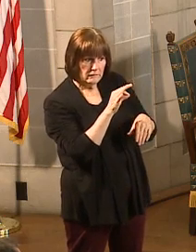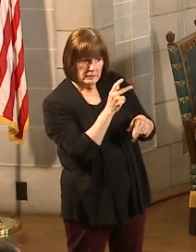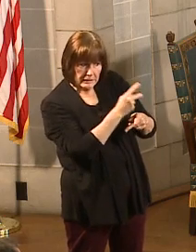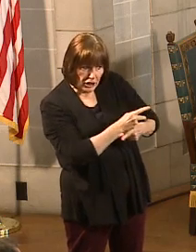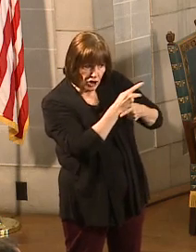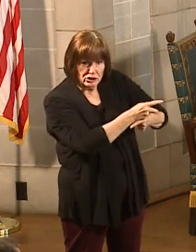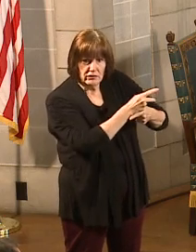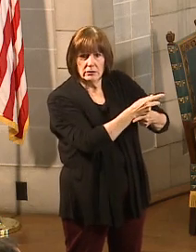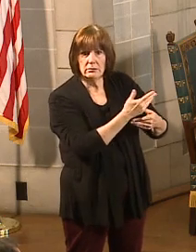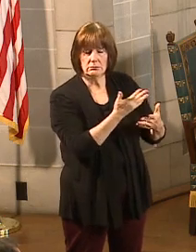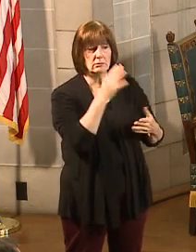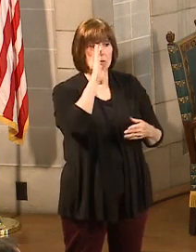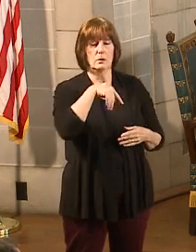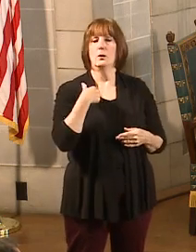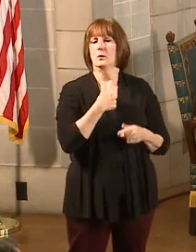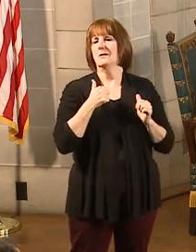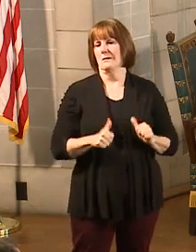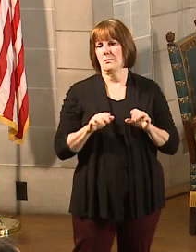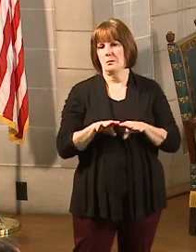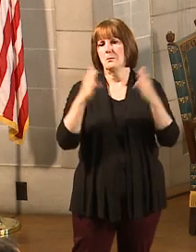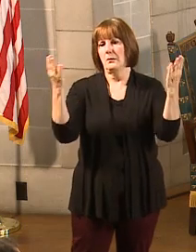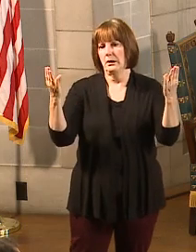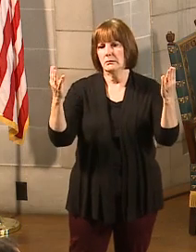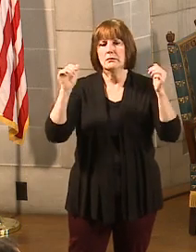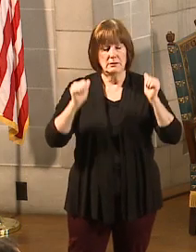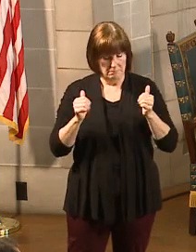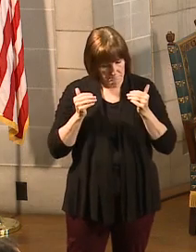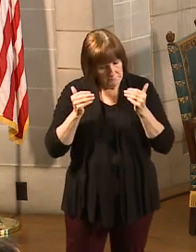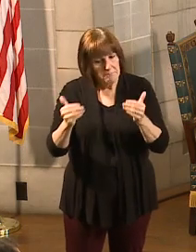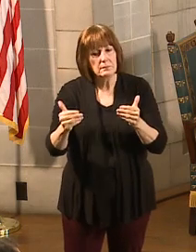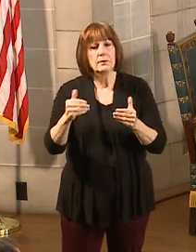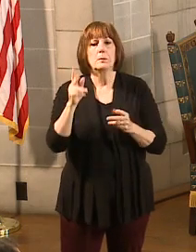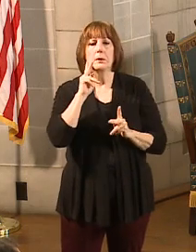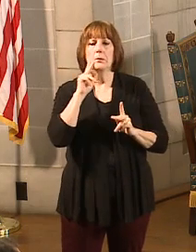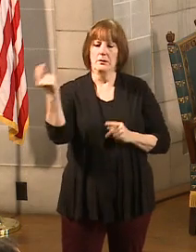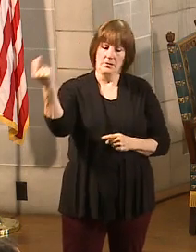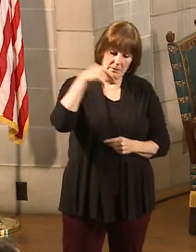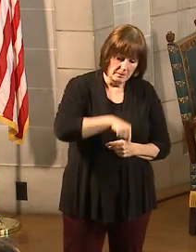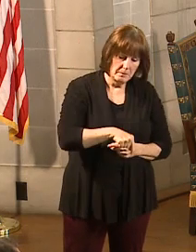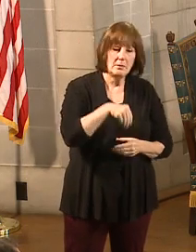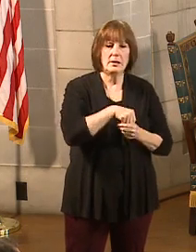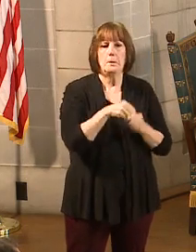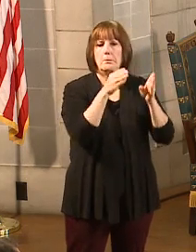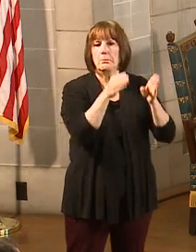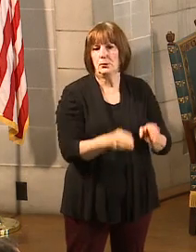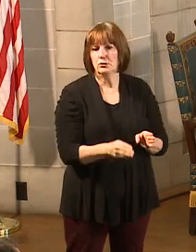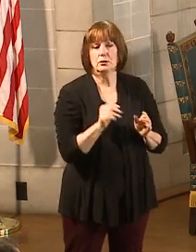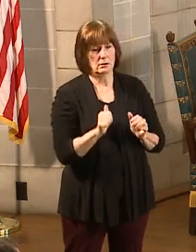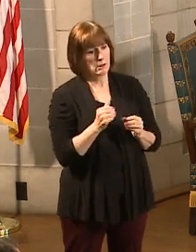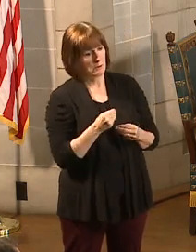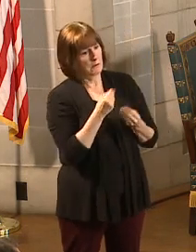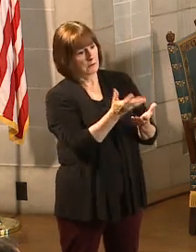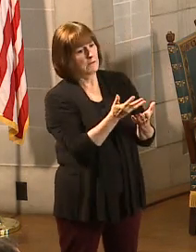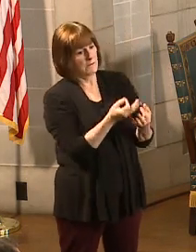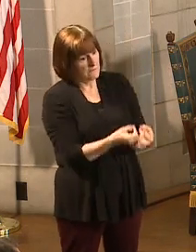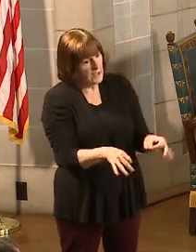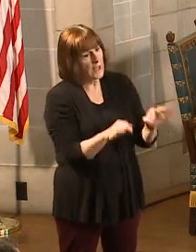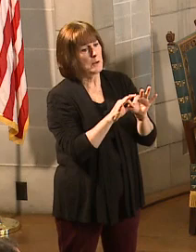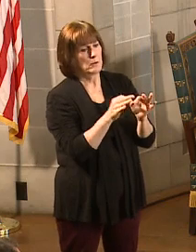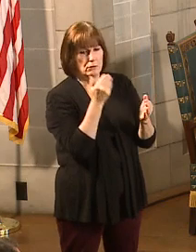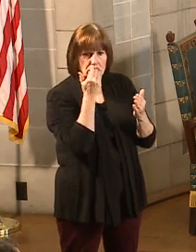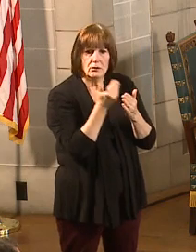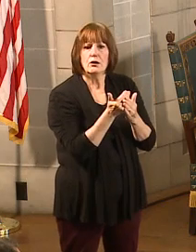can open up, we can do business, we can do in-person, we can provide a valuable, productive